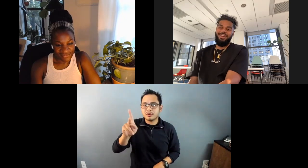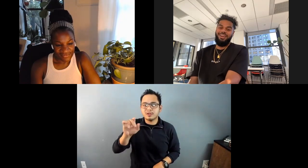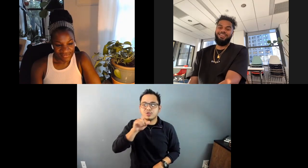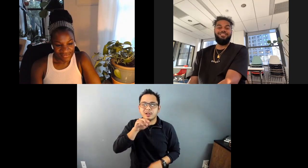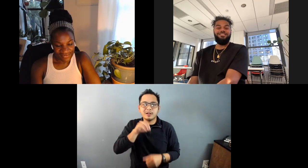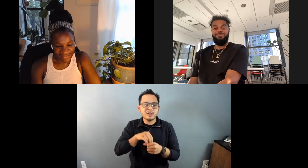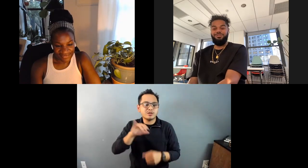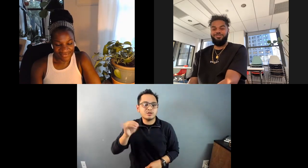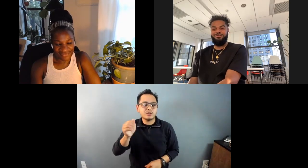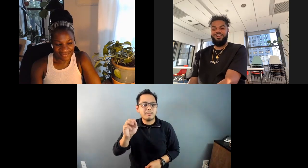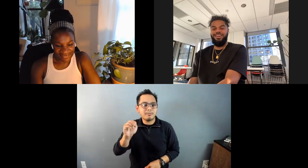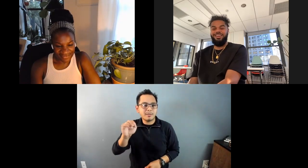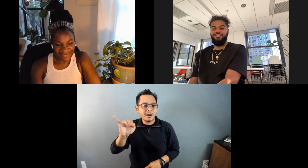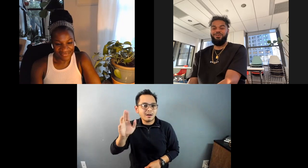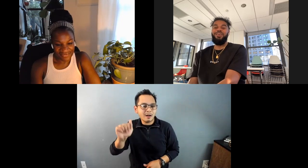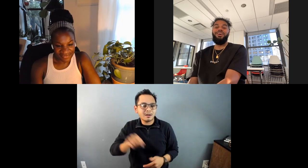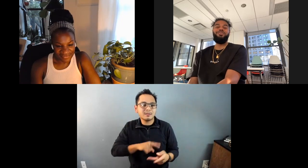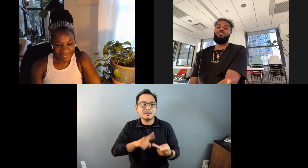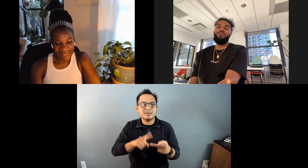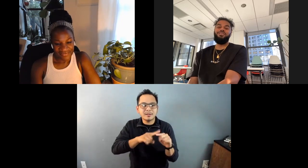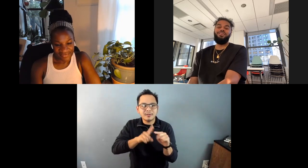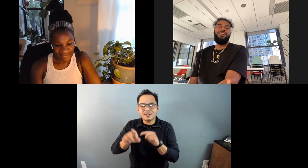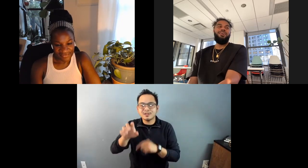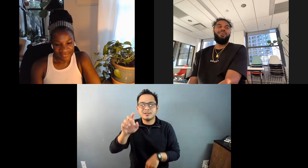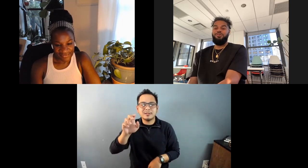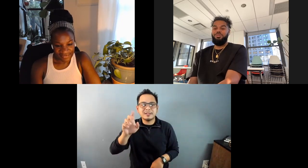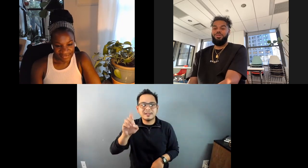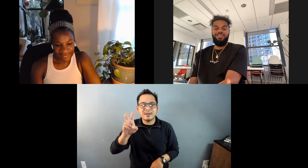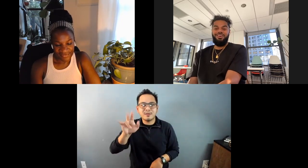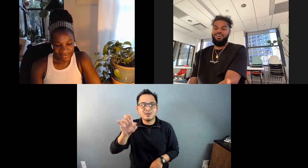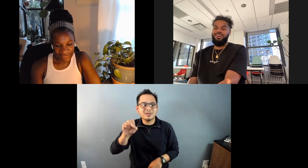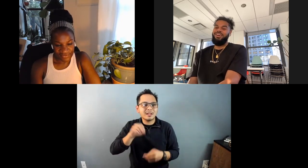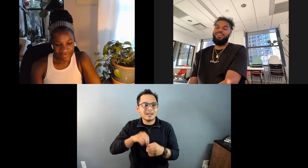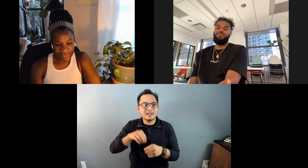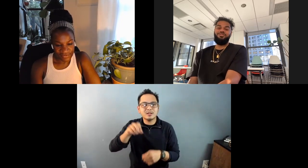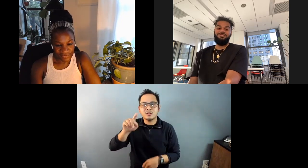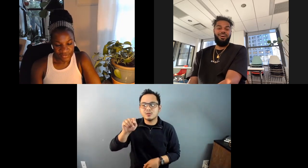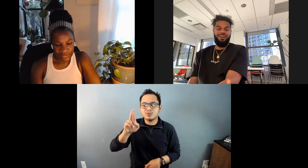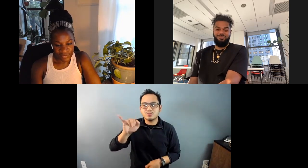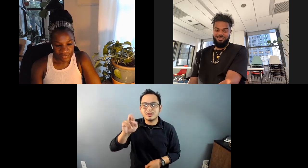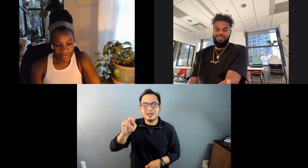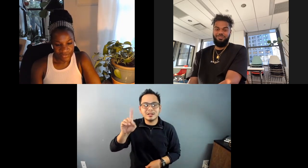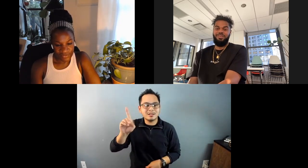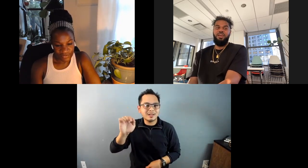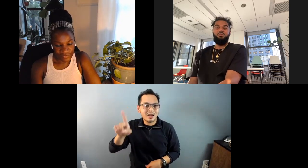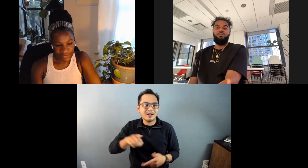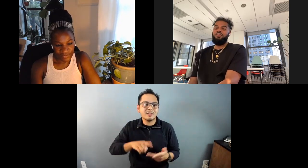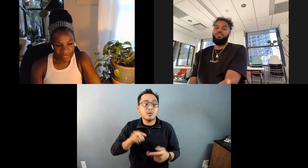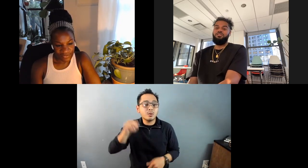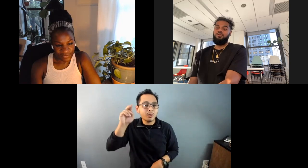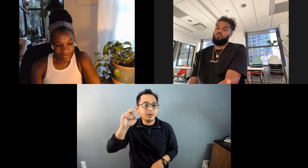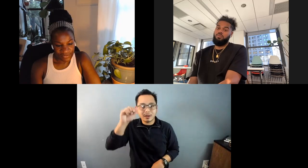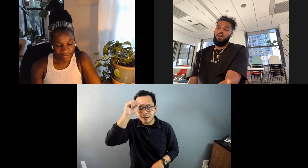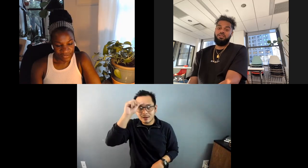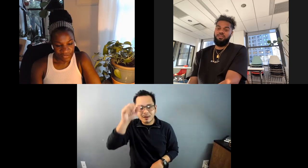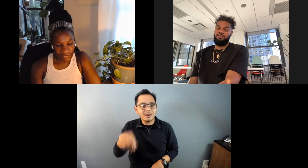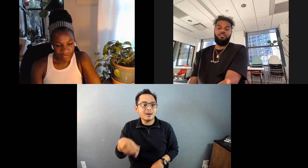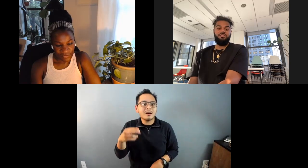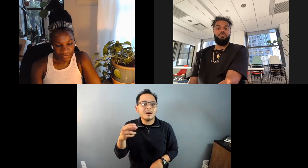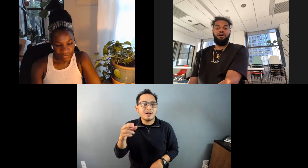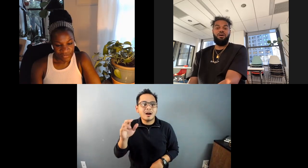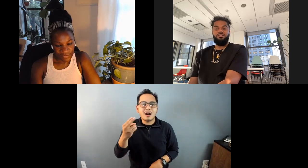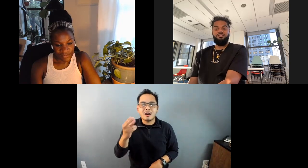school. Like it's not like I was in history class and somebody was like, "Let me teach you about like Caribbean history," or like no one, there wasn't anything like that in our schools at